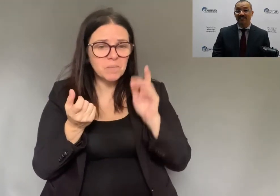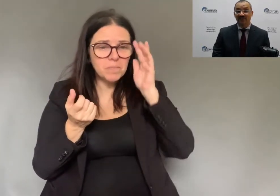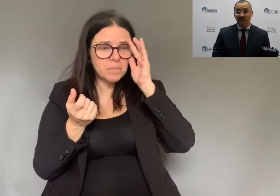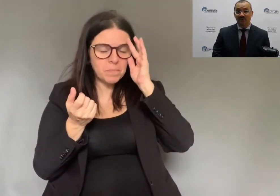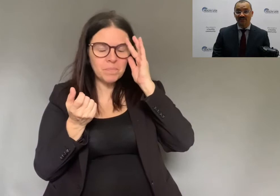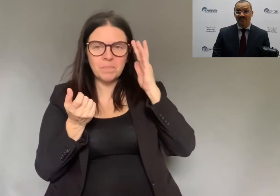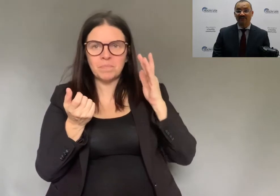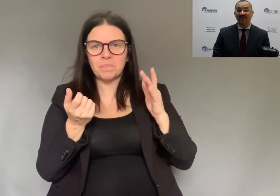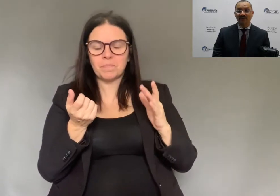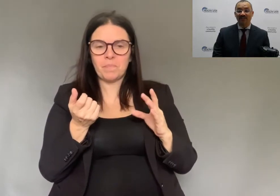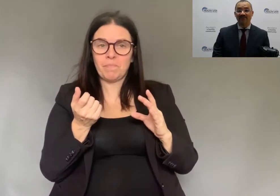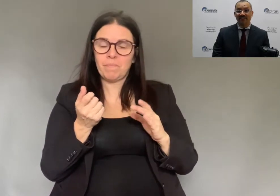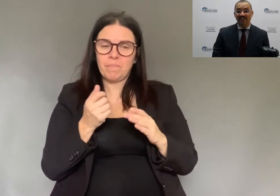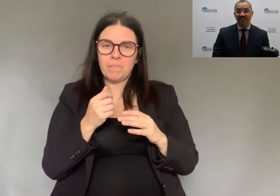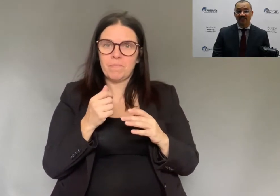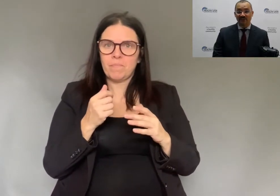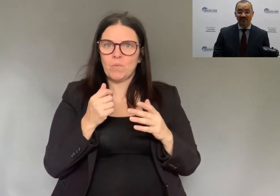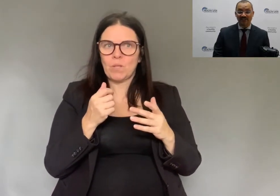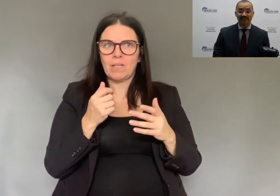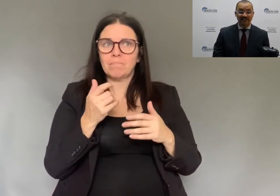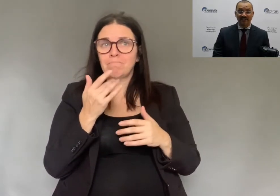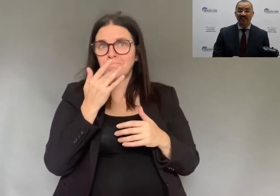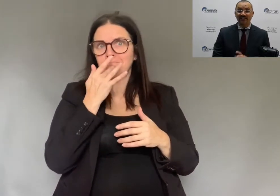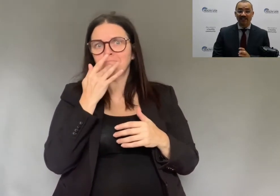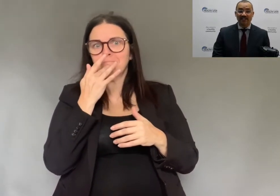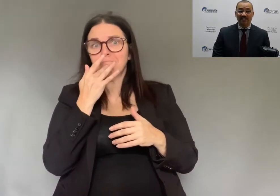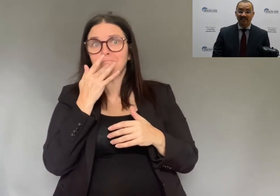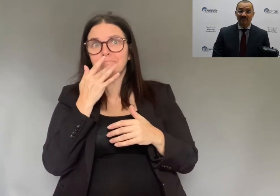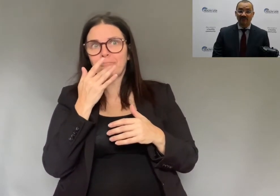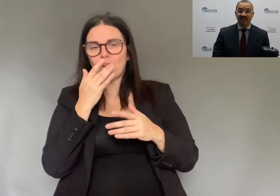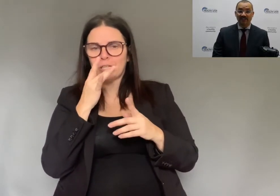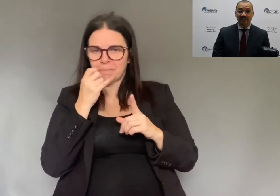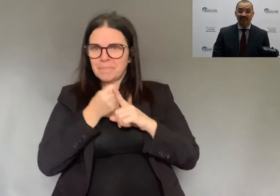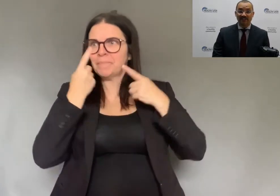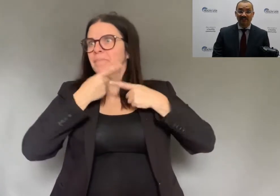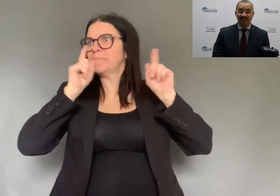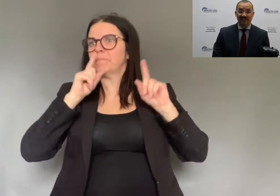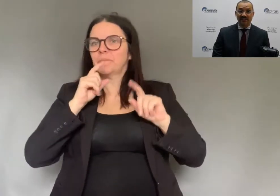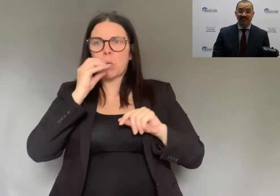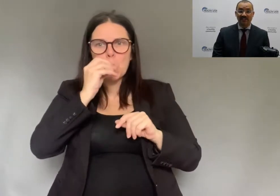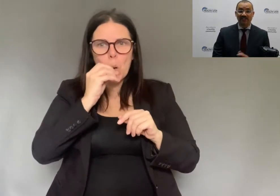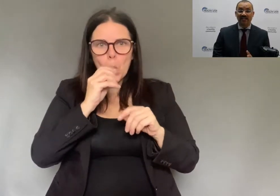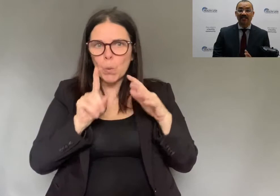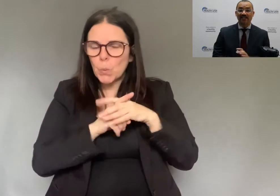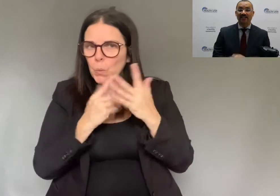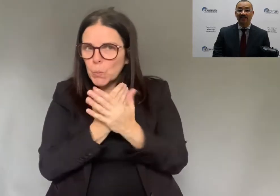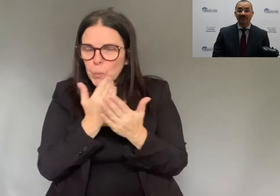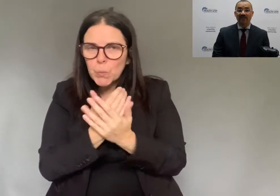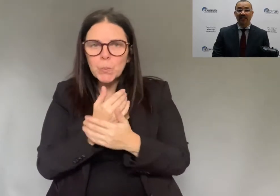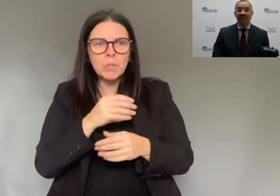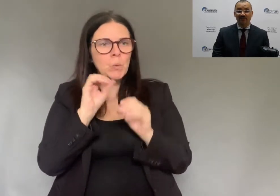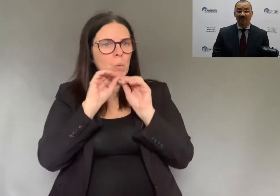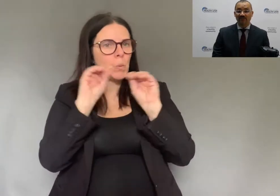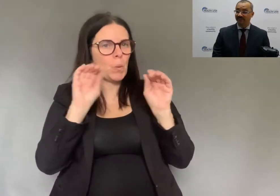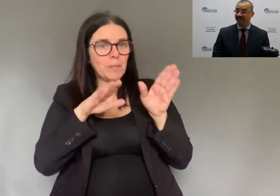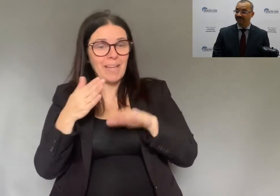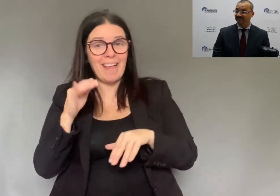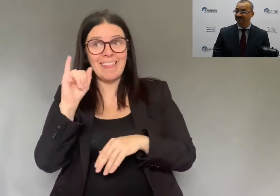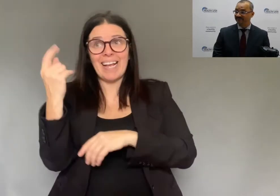the same situation where we don't have any case, no deaths, nothing. And I think that would be a day that I would be happy